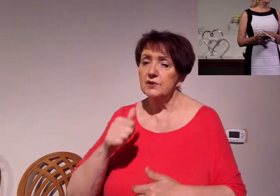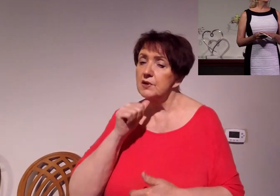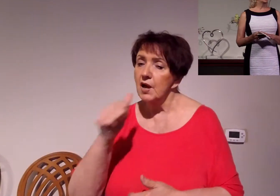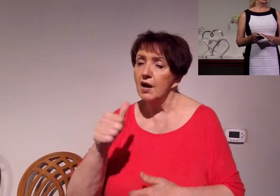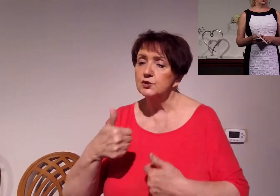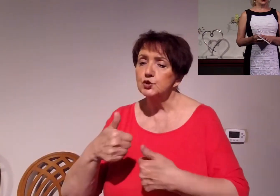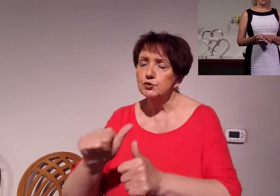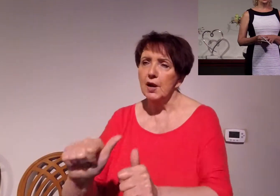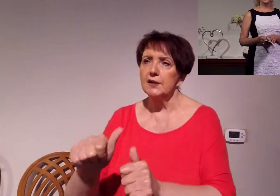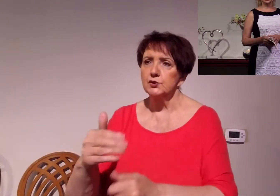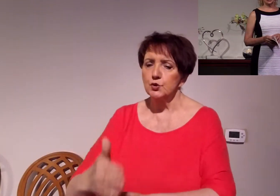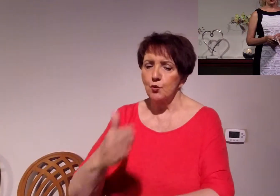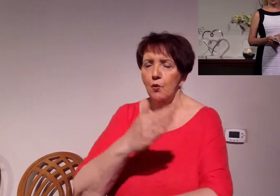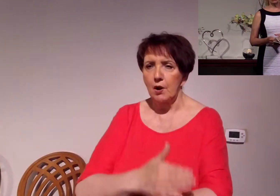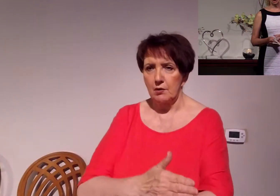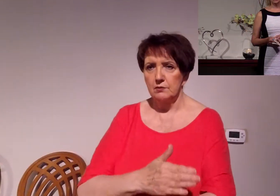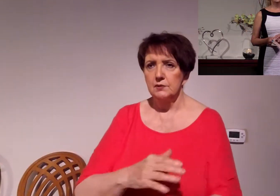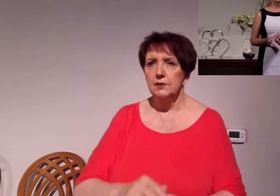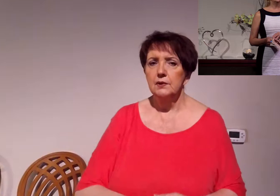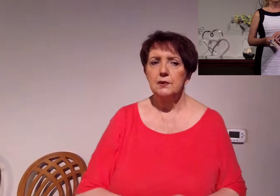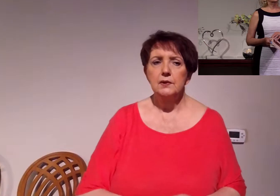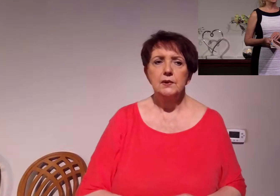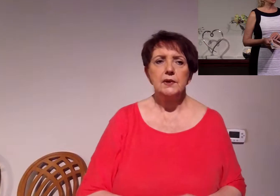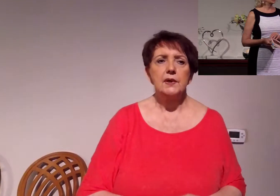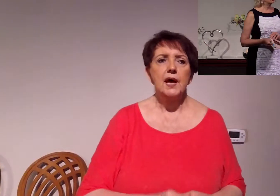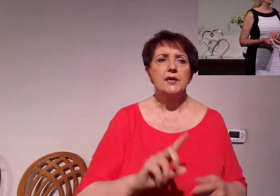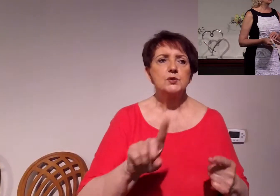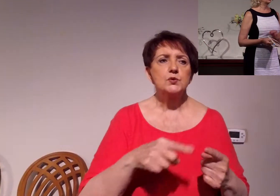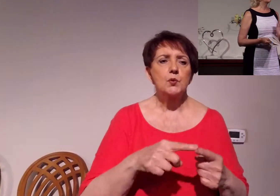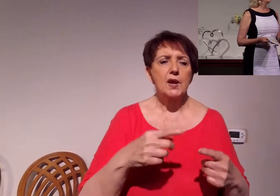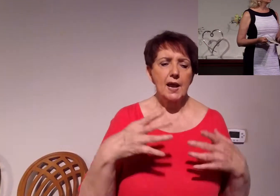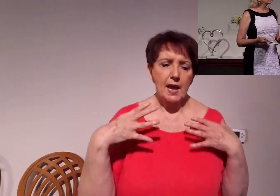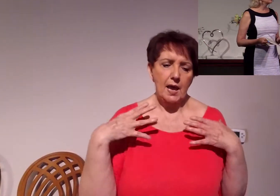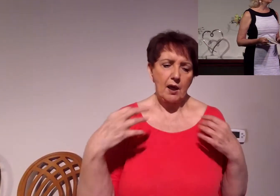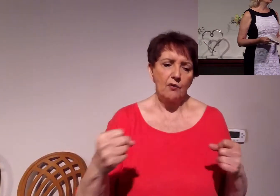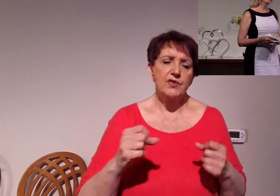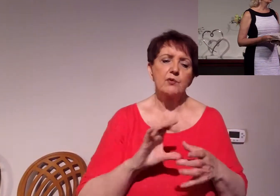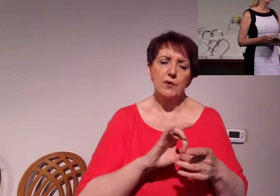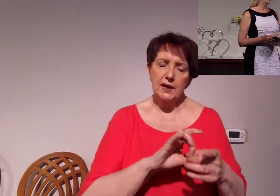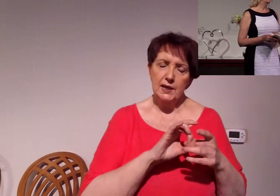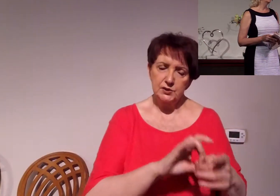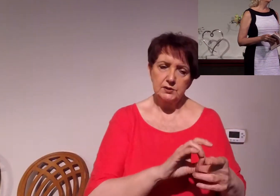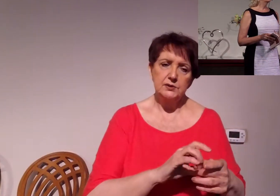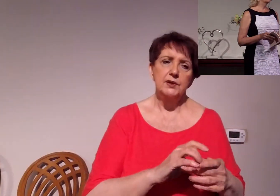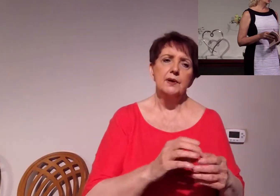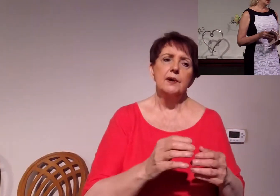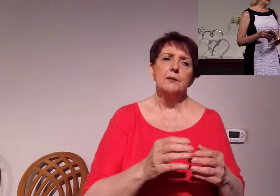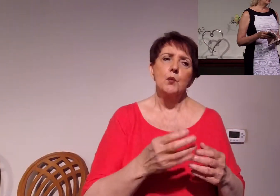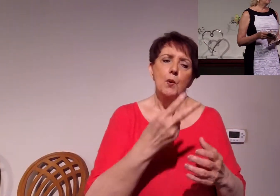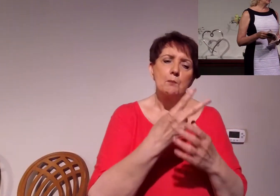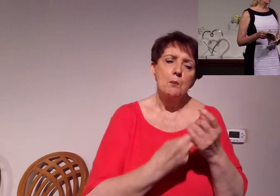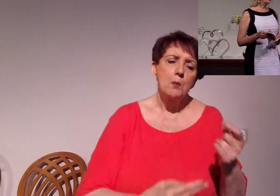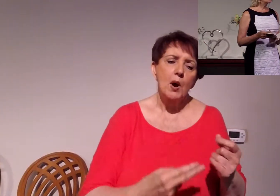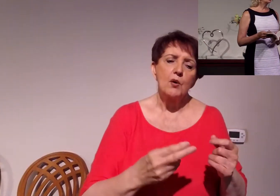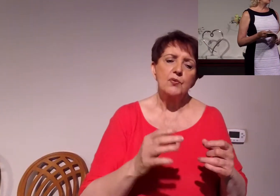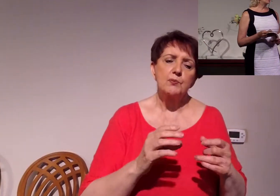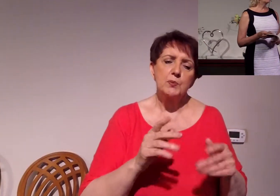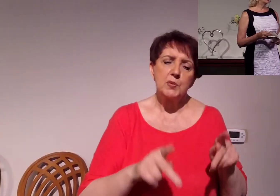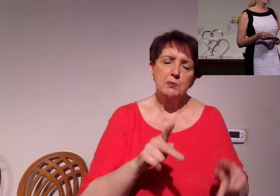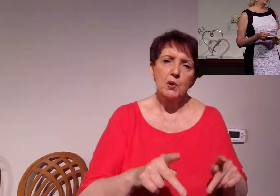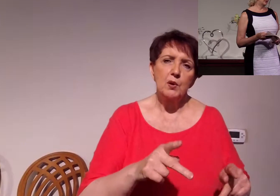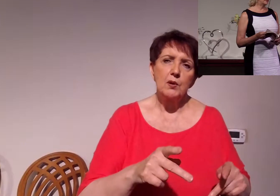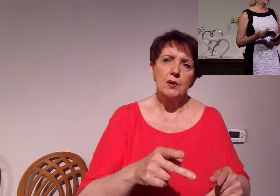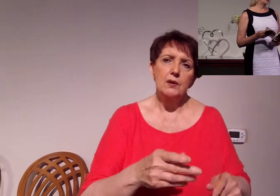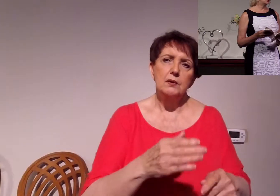when both partners are seeking to grow in a relationship, whether we call it a spiritual one or not. It does